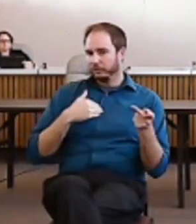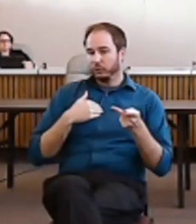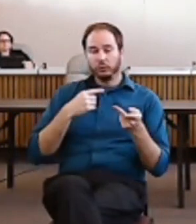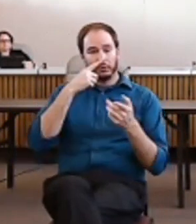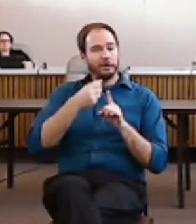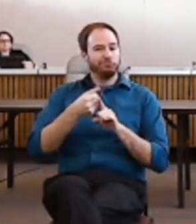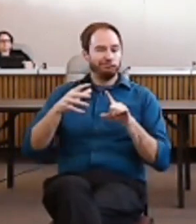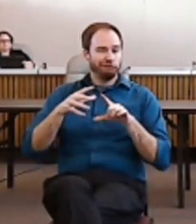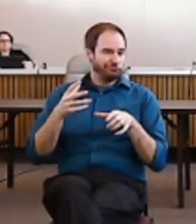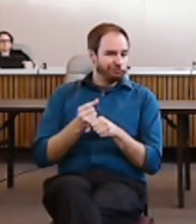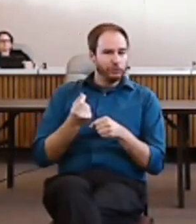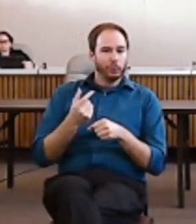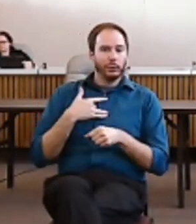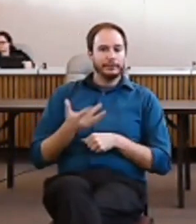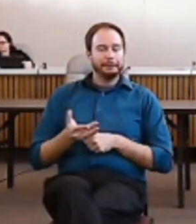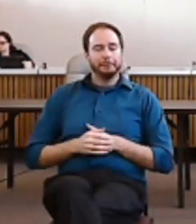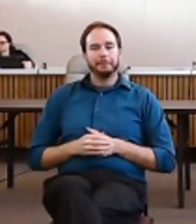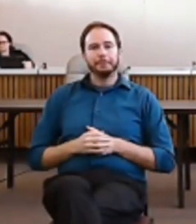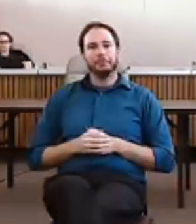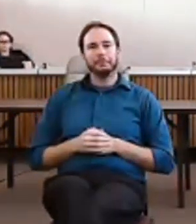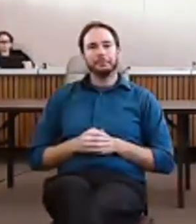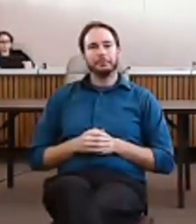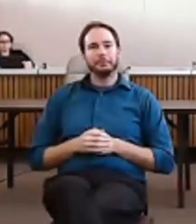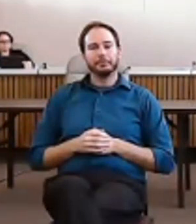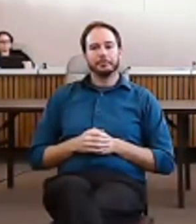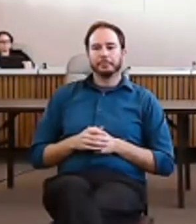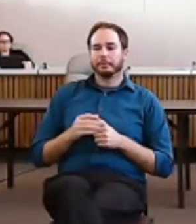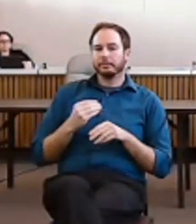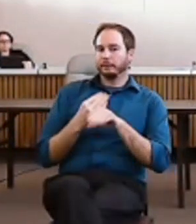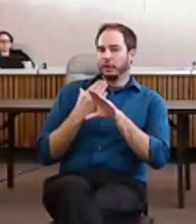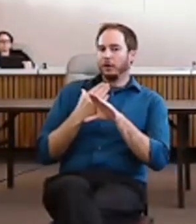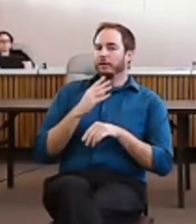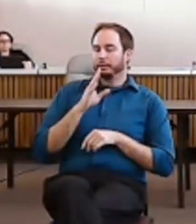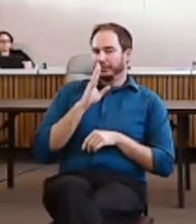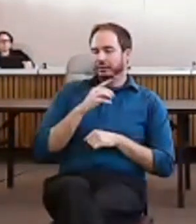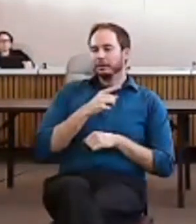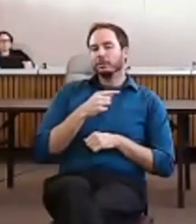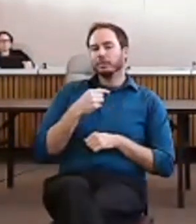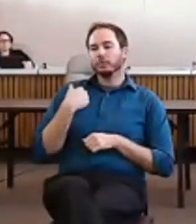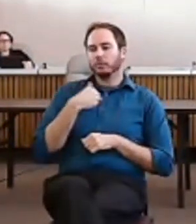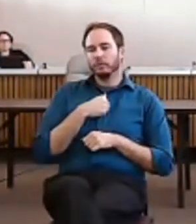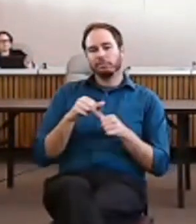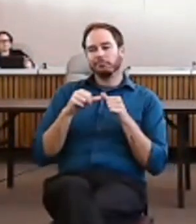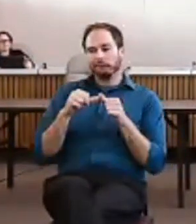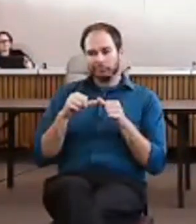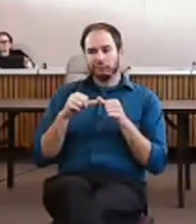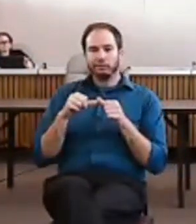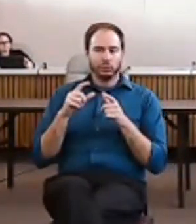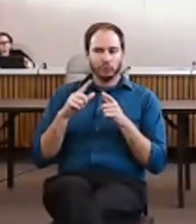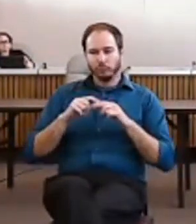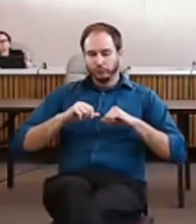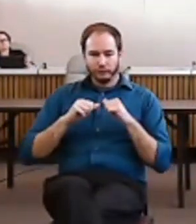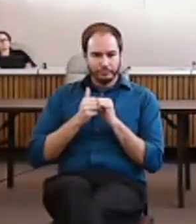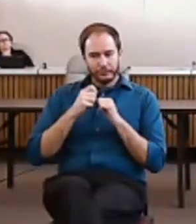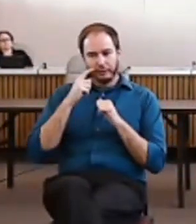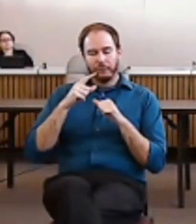little overview of the project? Yeah, so as we continue to be pinched for space at our